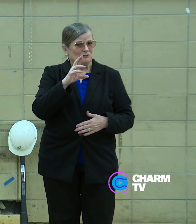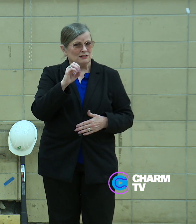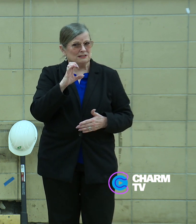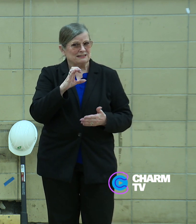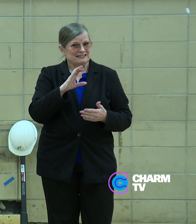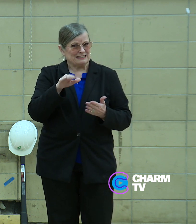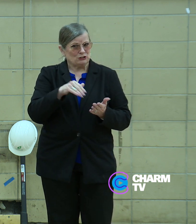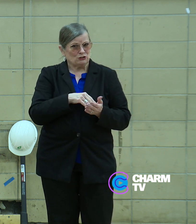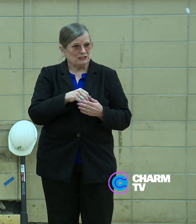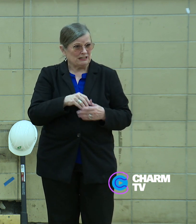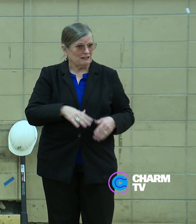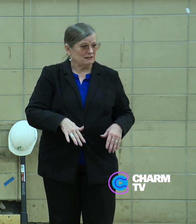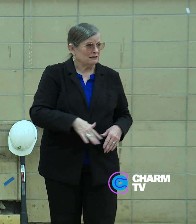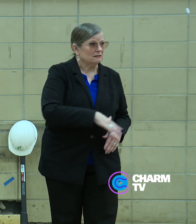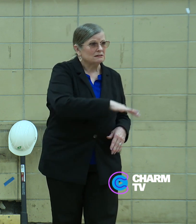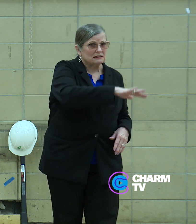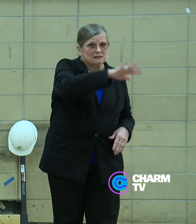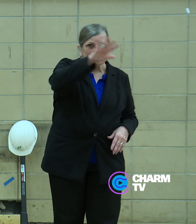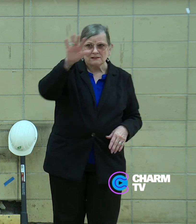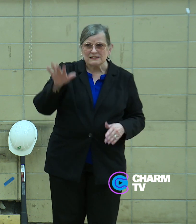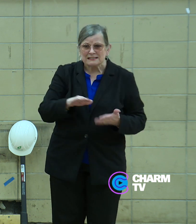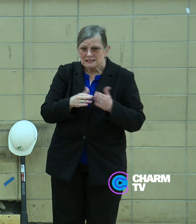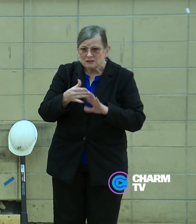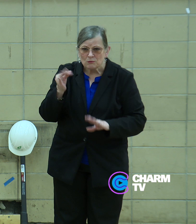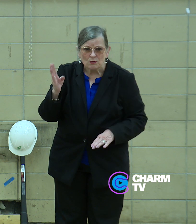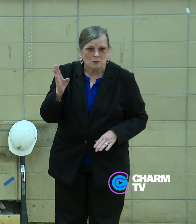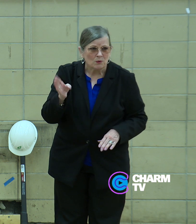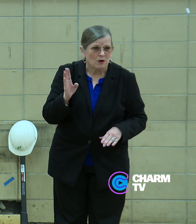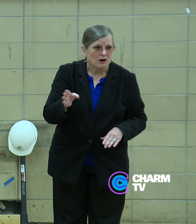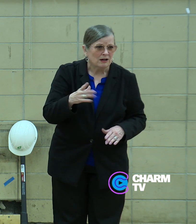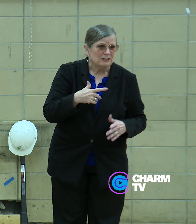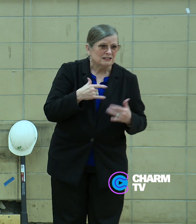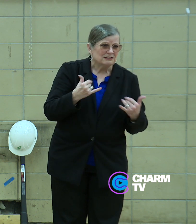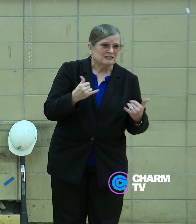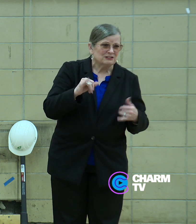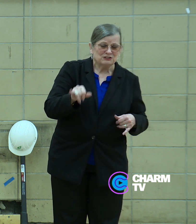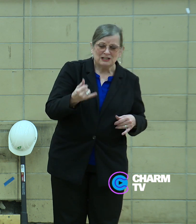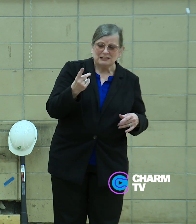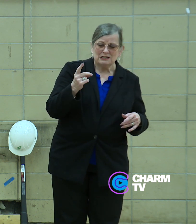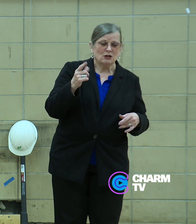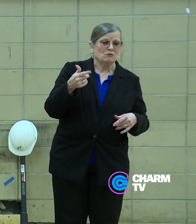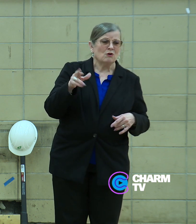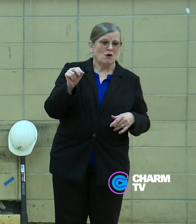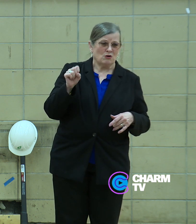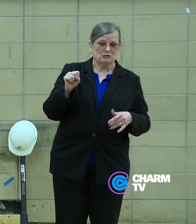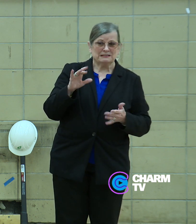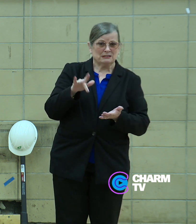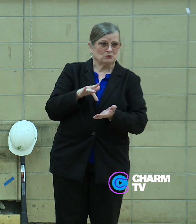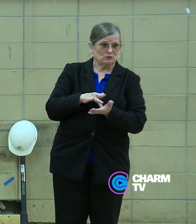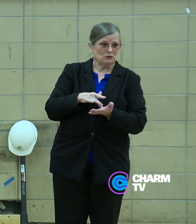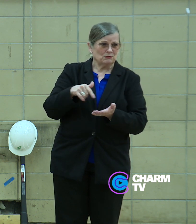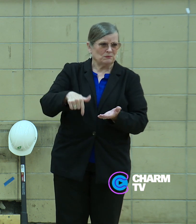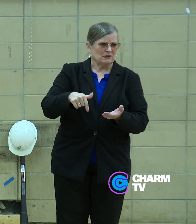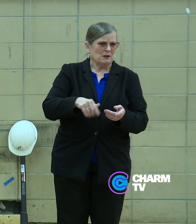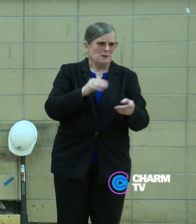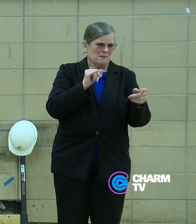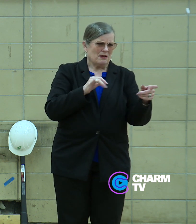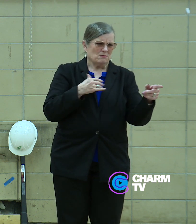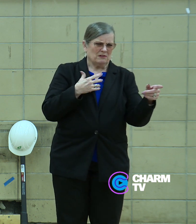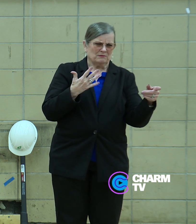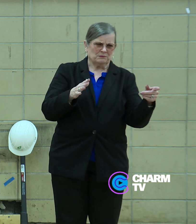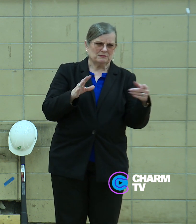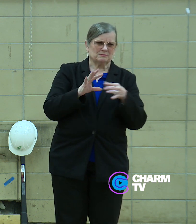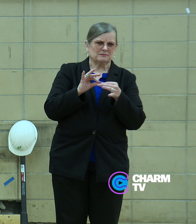we're so excited about the improvements that are on the horizon here at James D. Gross Recreational Center. The mayor kind of spoke earlier about the ADA